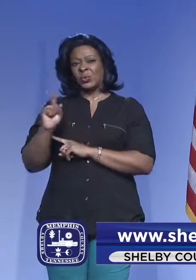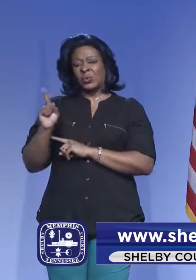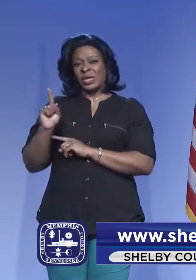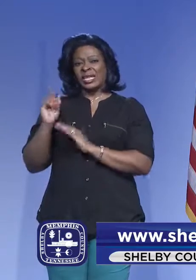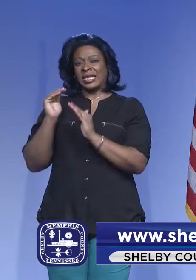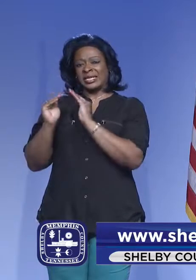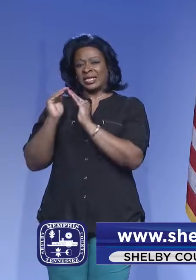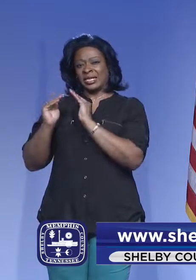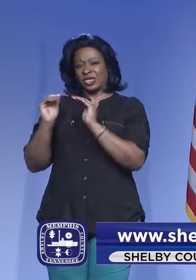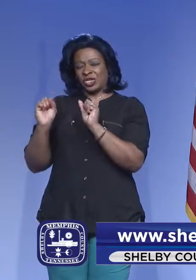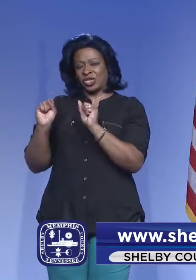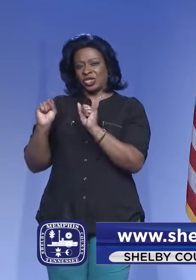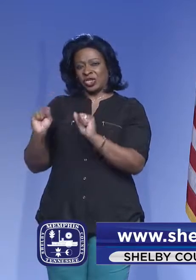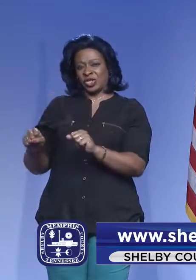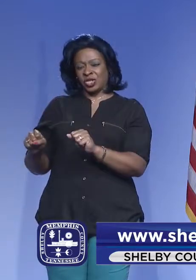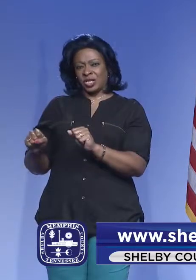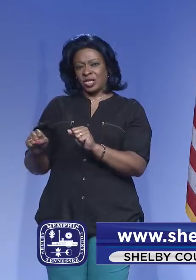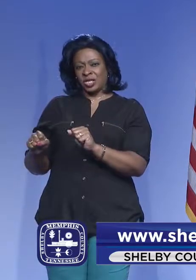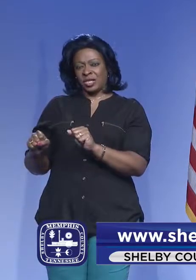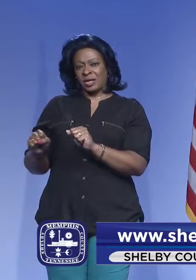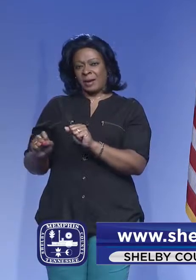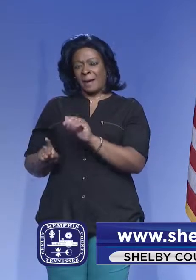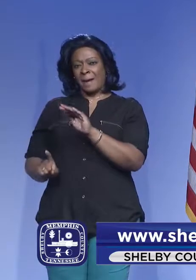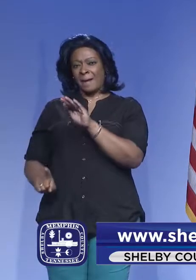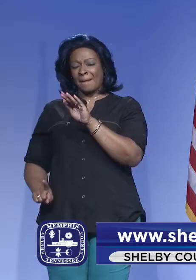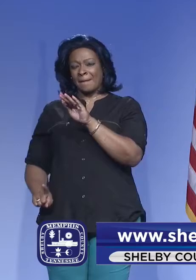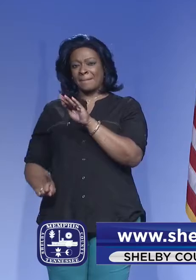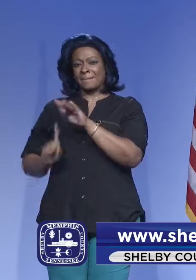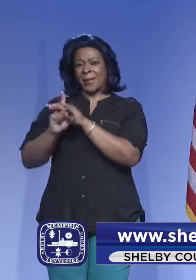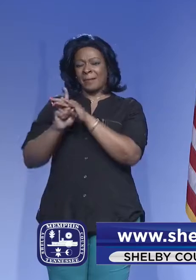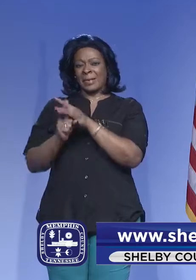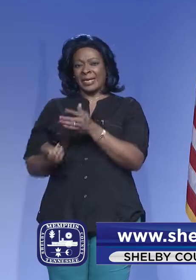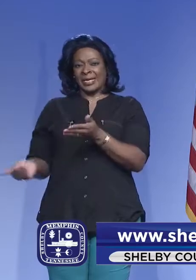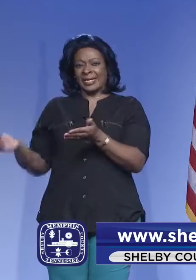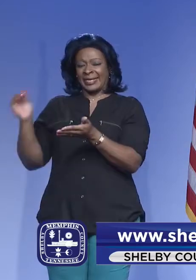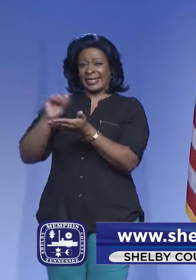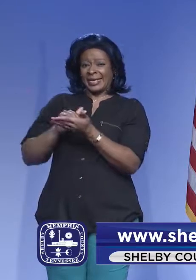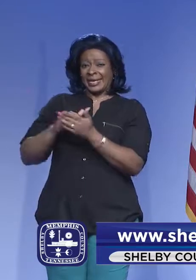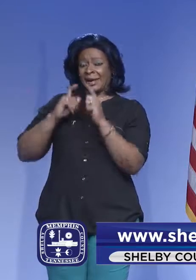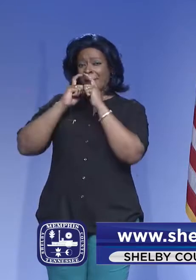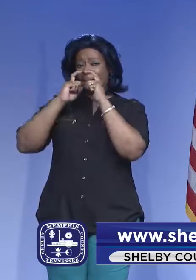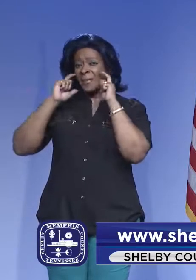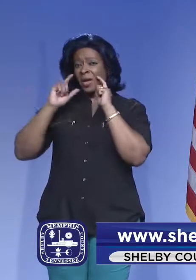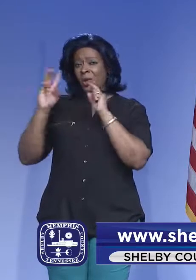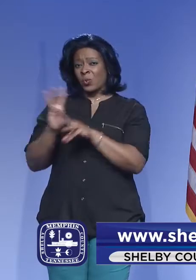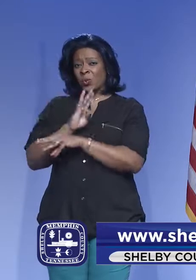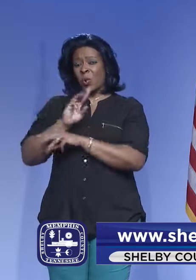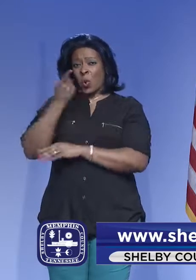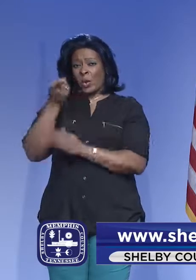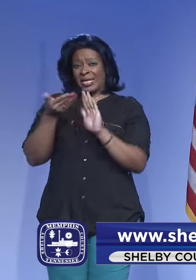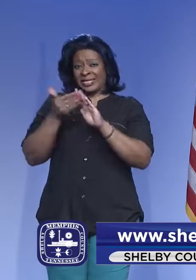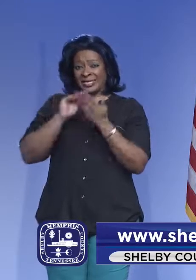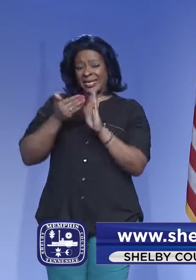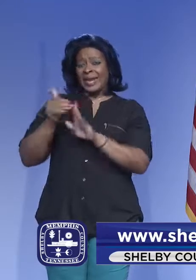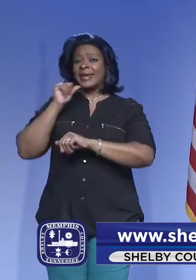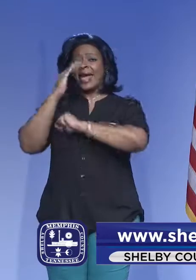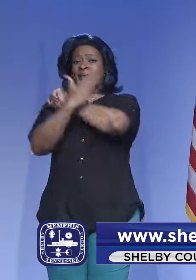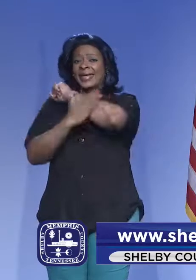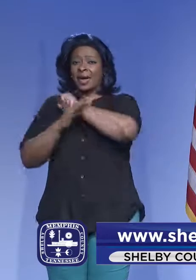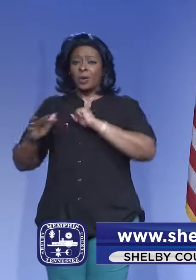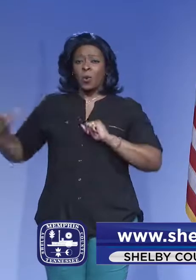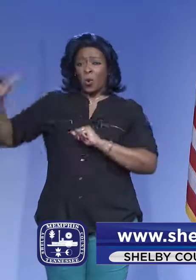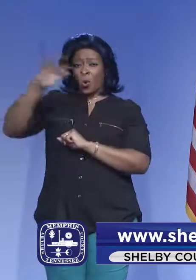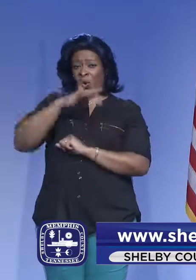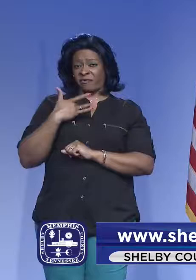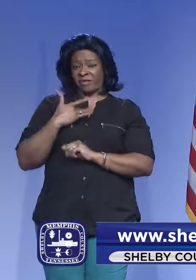city could bring back its mask mandate and it would apply only to the city and not the county as a